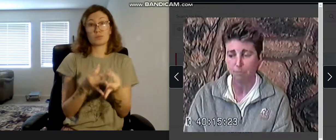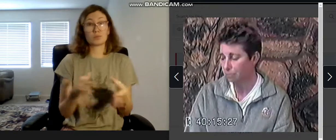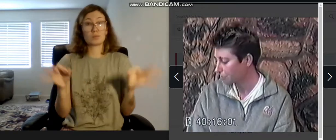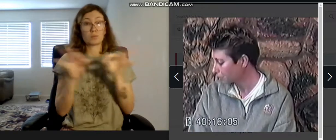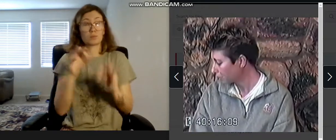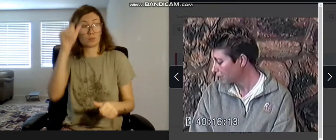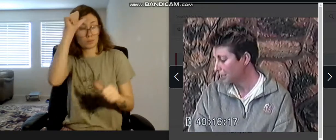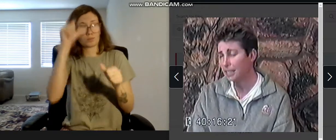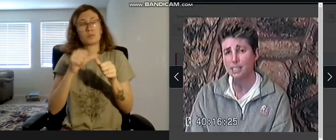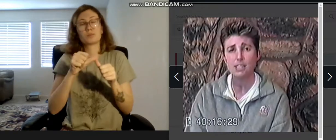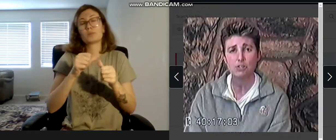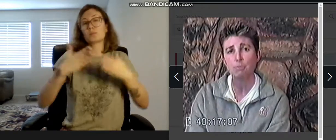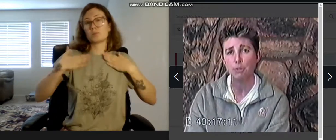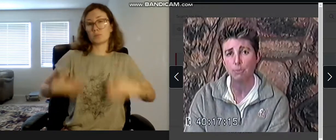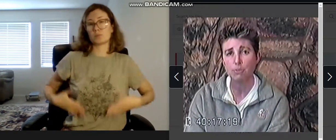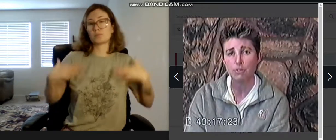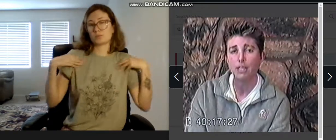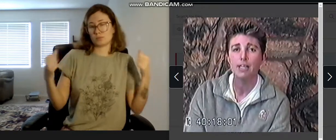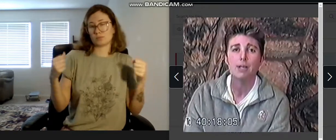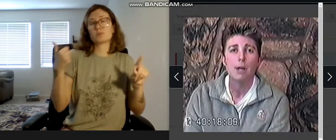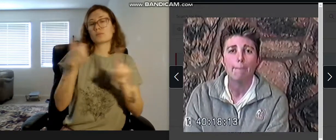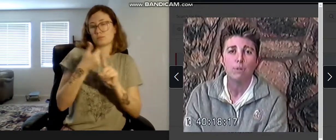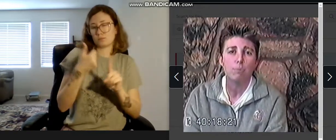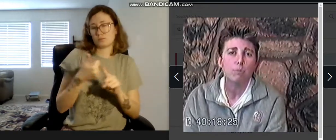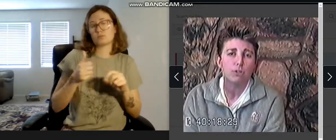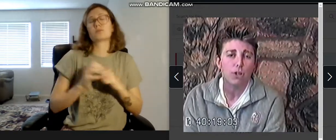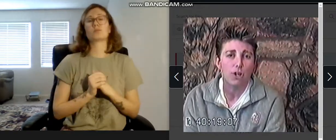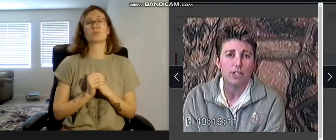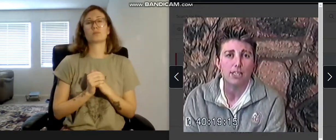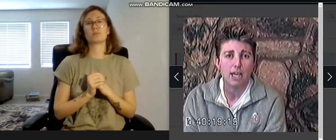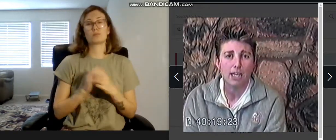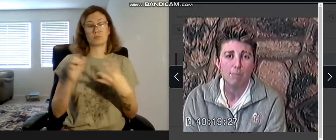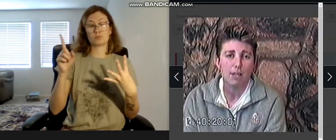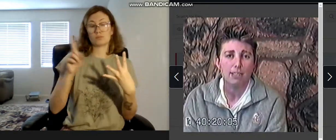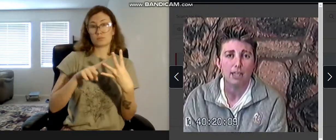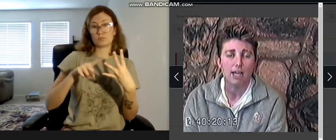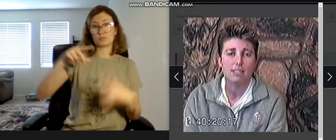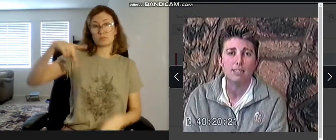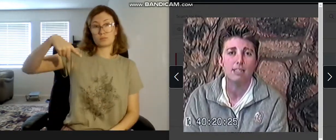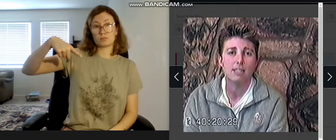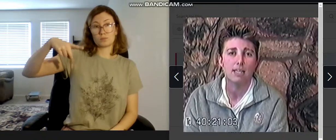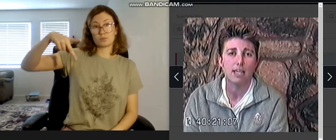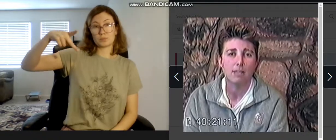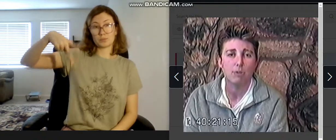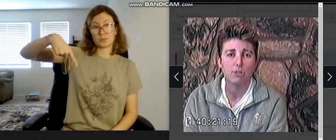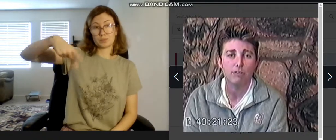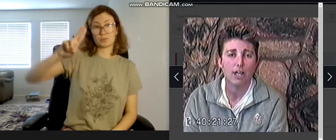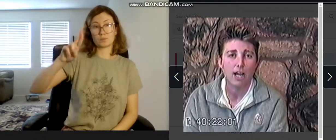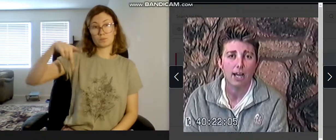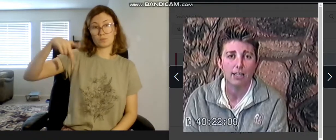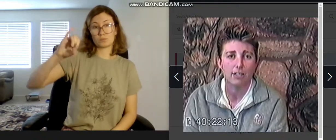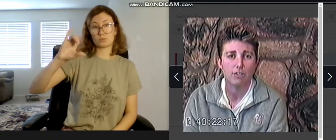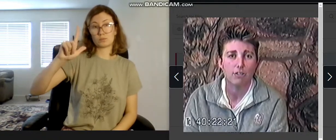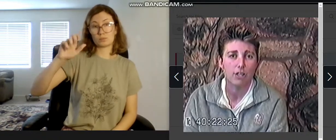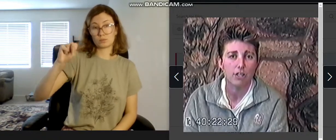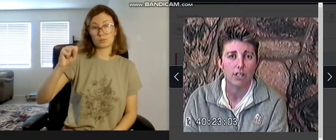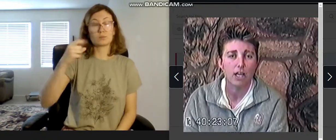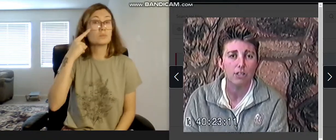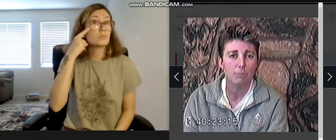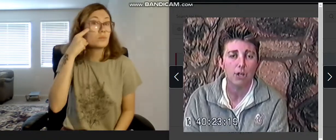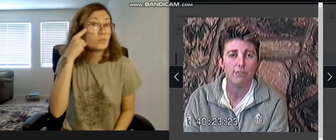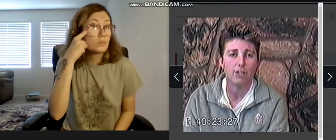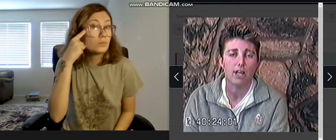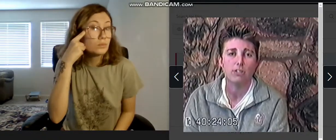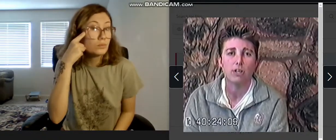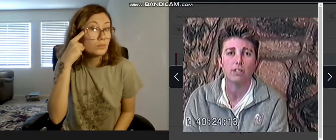too. Next things are pupils. Pupils are the tiny black dots in the middle of your eye. The